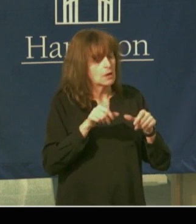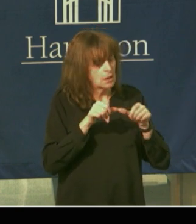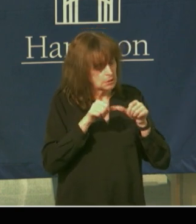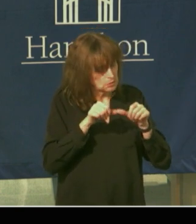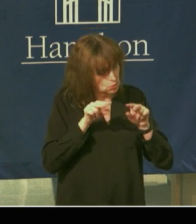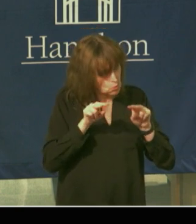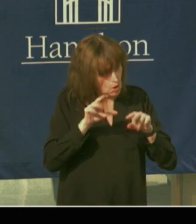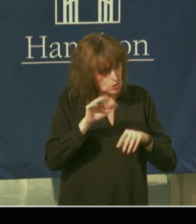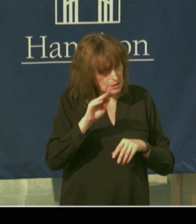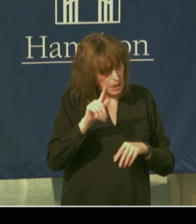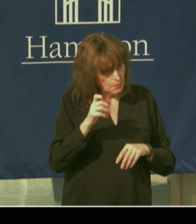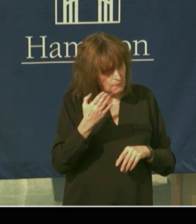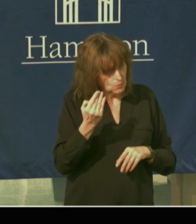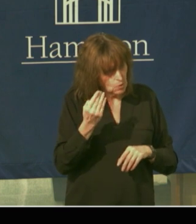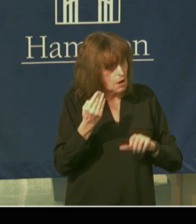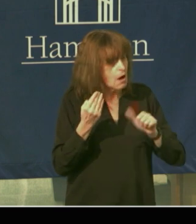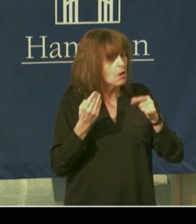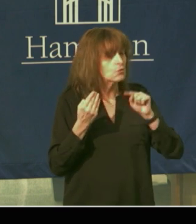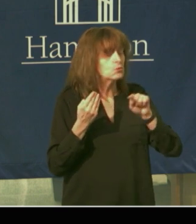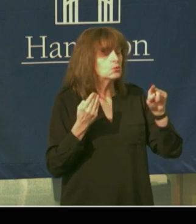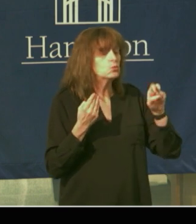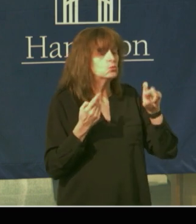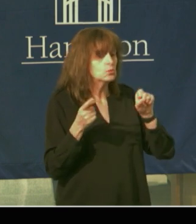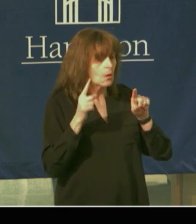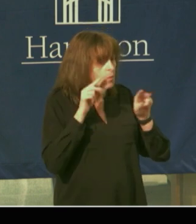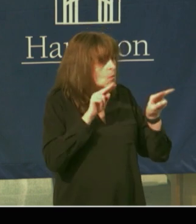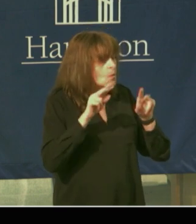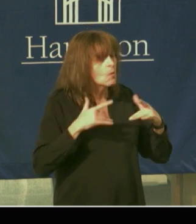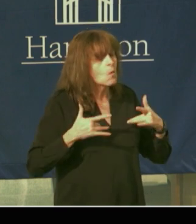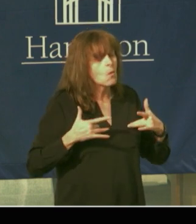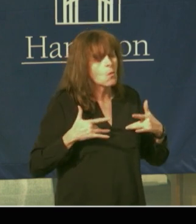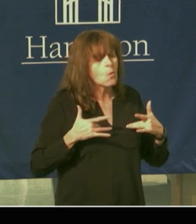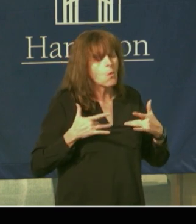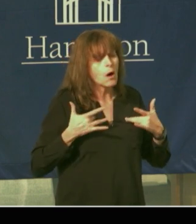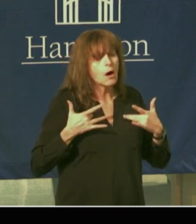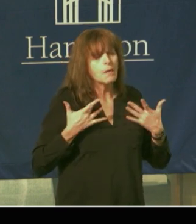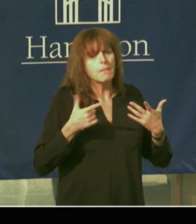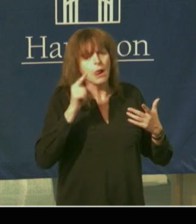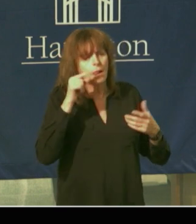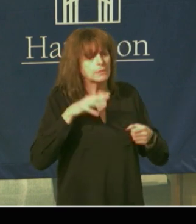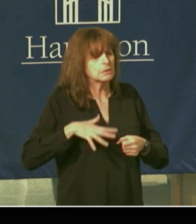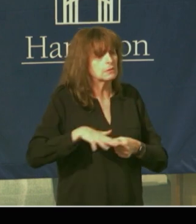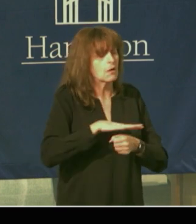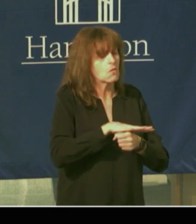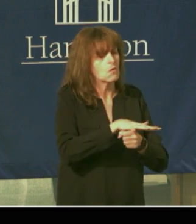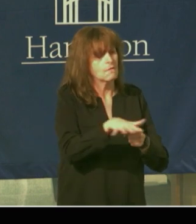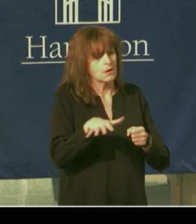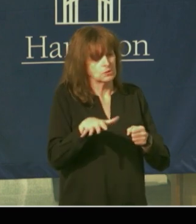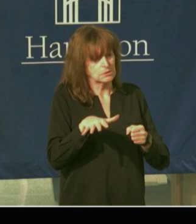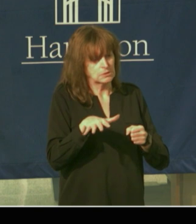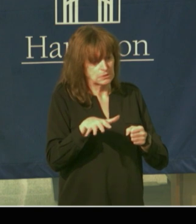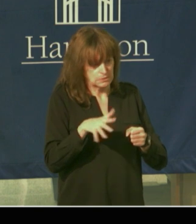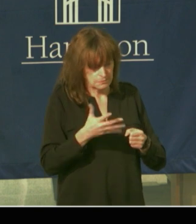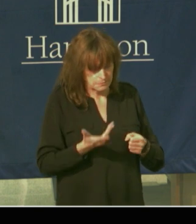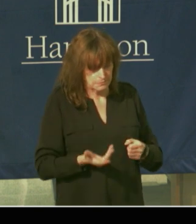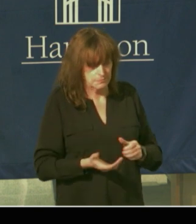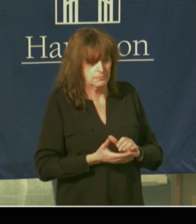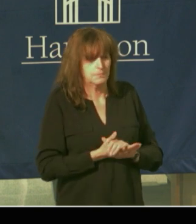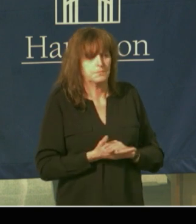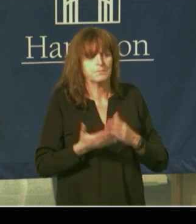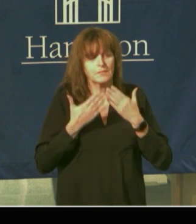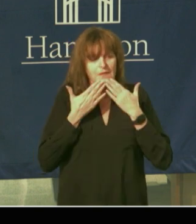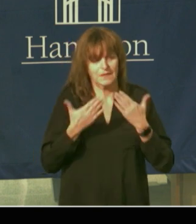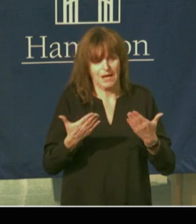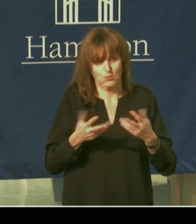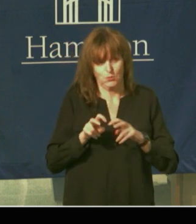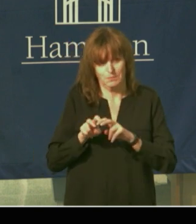outlets for the latest news and updates from the City of Hamilton regarding the COVID-19 outbreak. Again, thank you to our panel. As I always